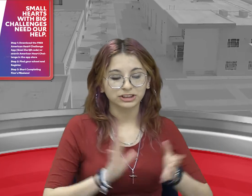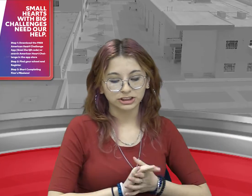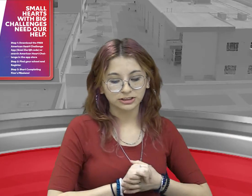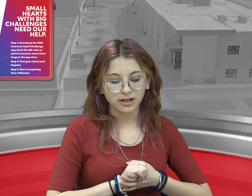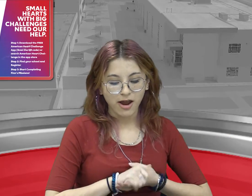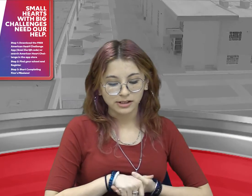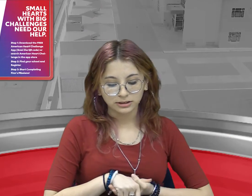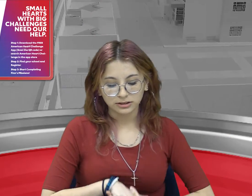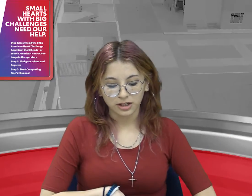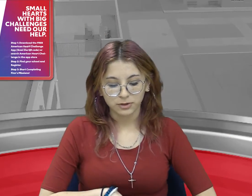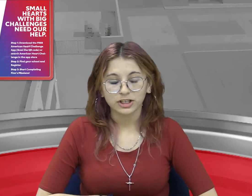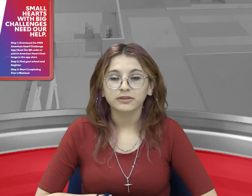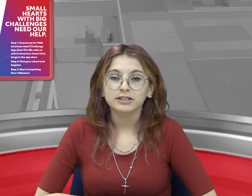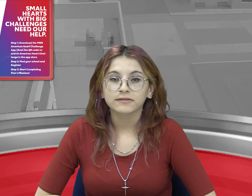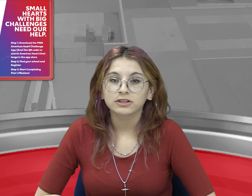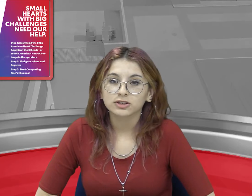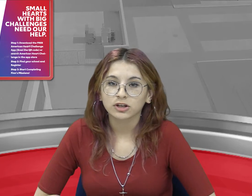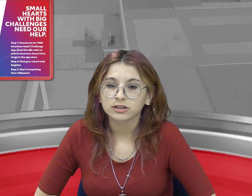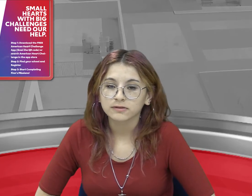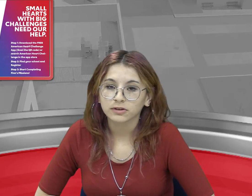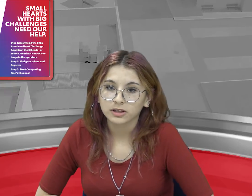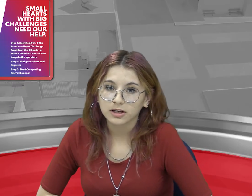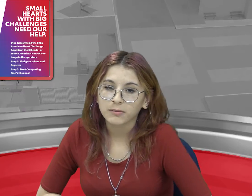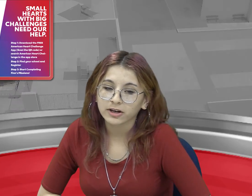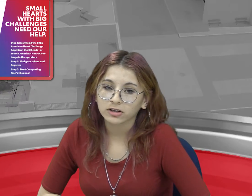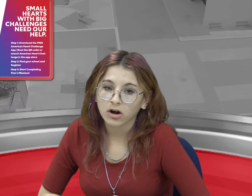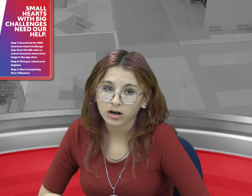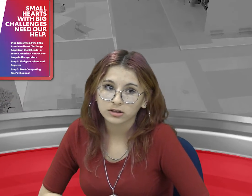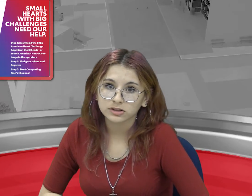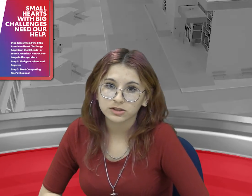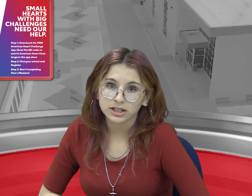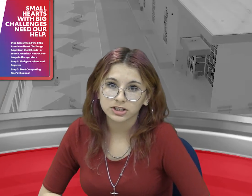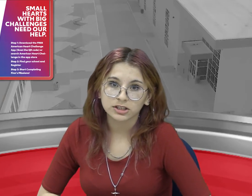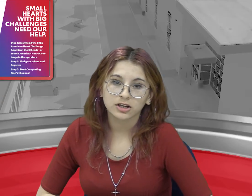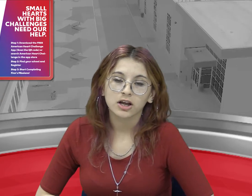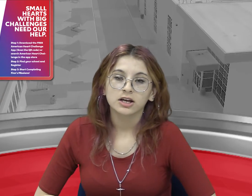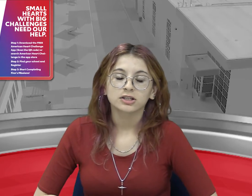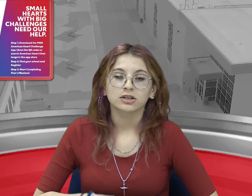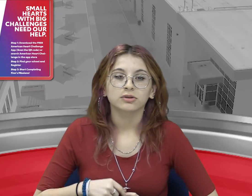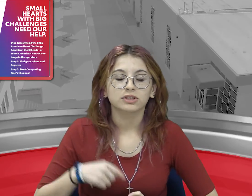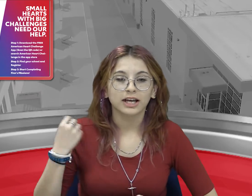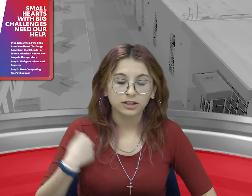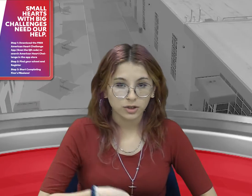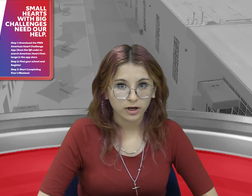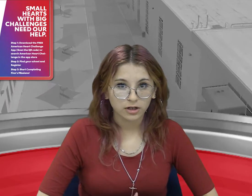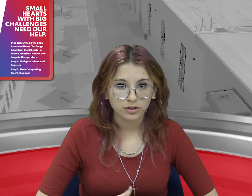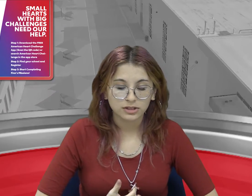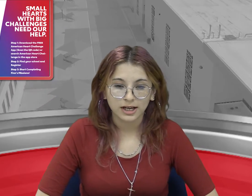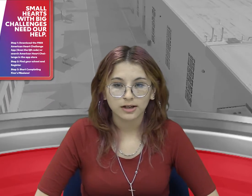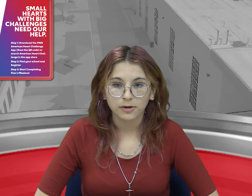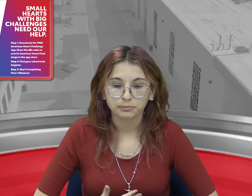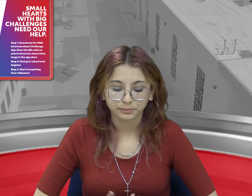mission. We're trying to raise $1,500 for the American Heart Association. So scan the QR code, sign up.